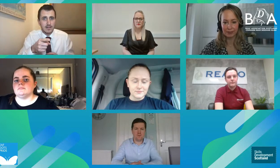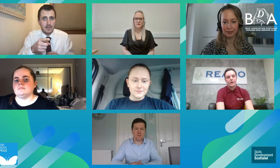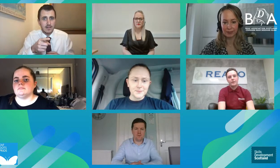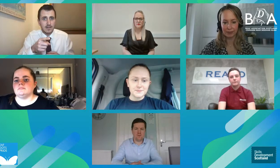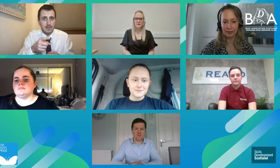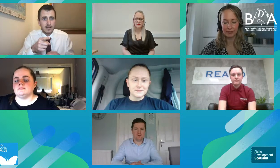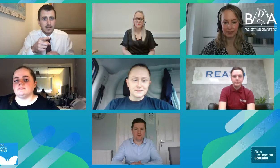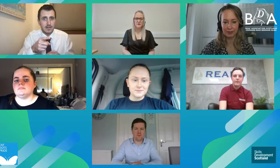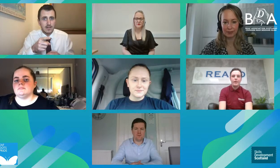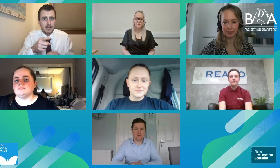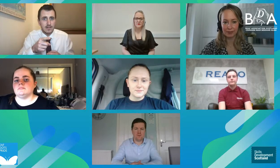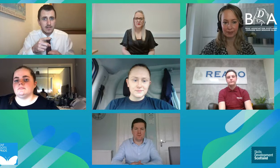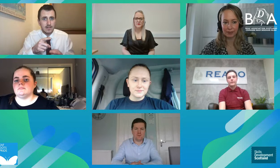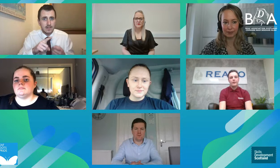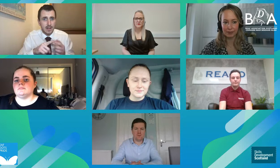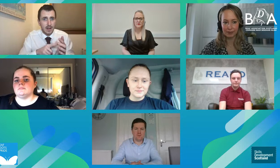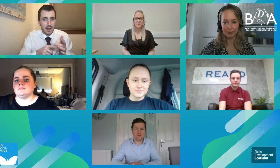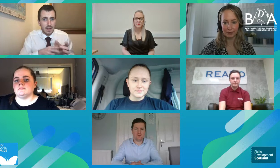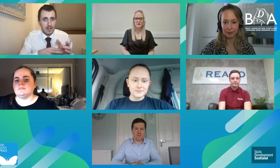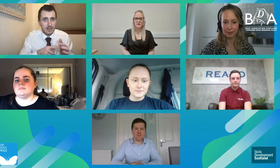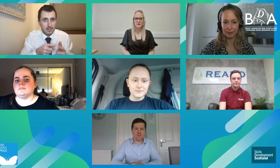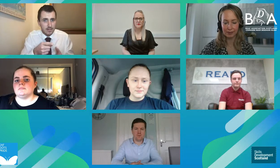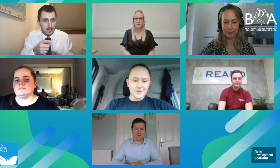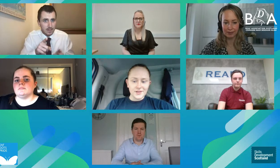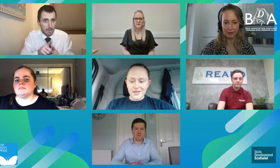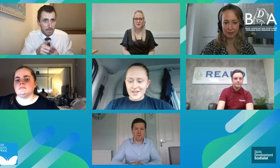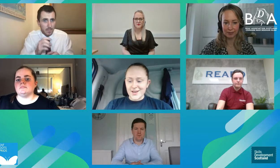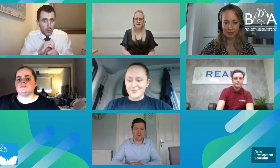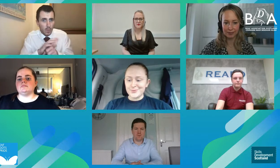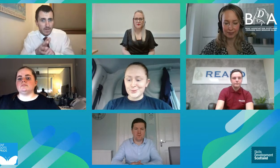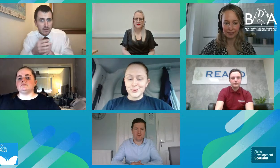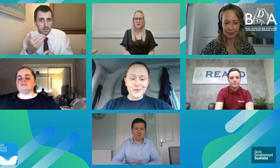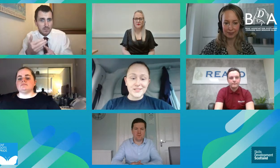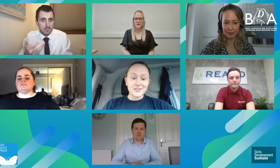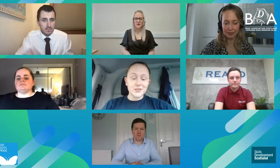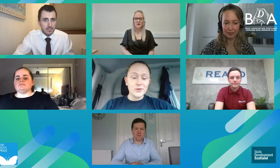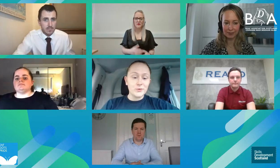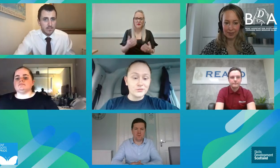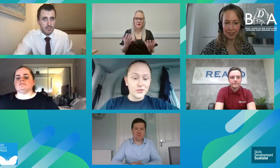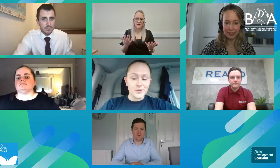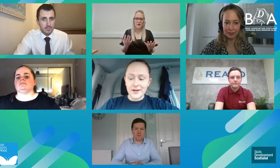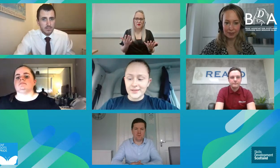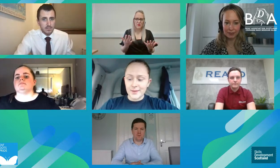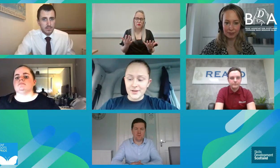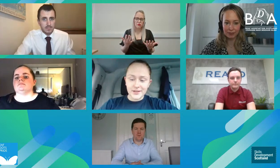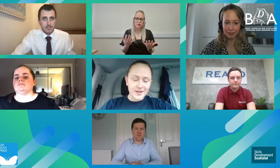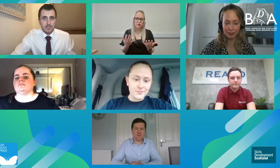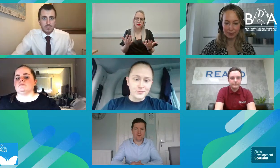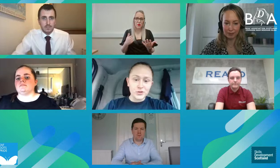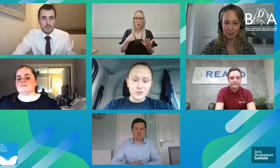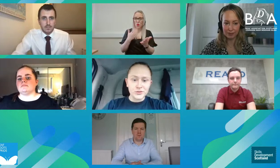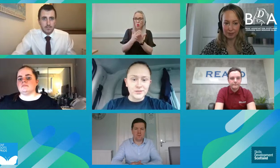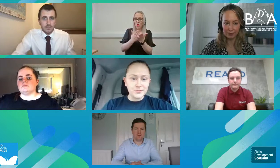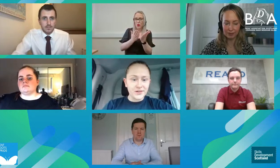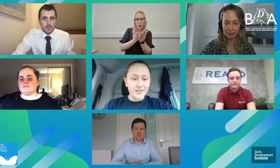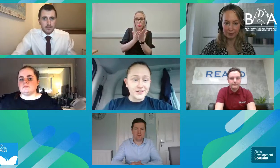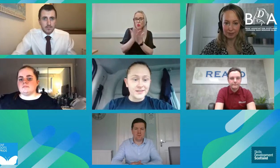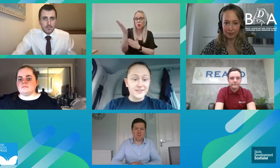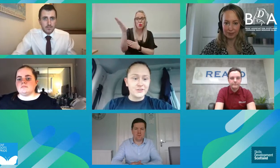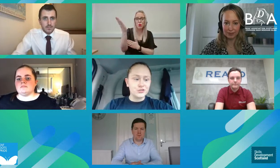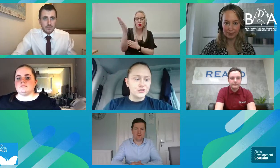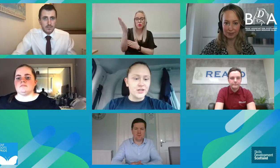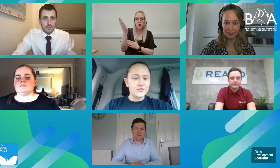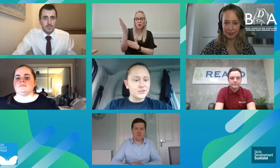prove a challenge. Elaine, what about you? So basically we worked through the pandemic because we